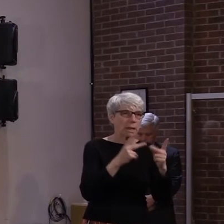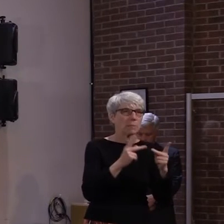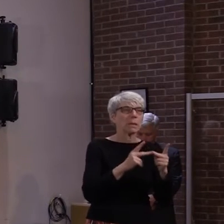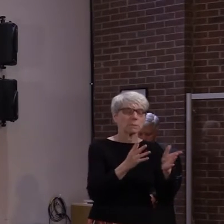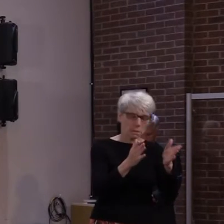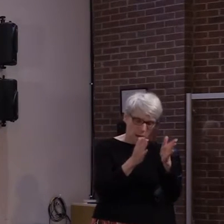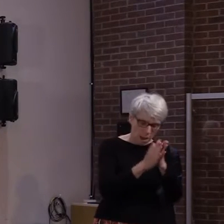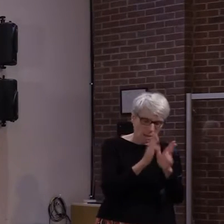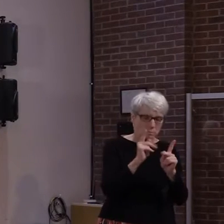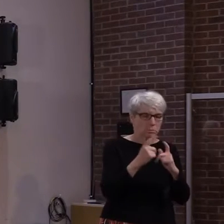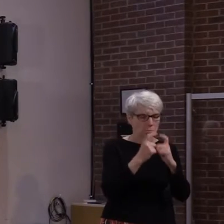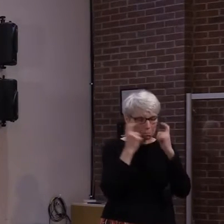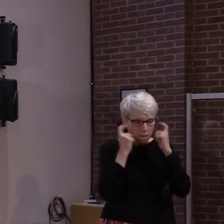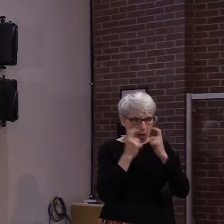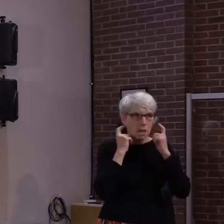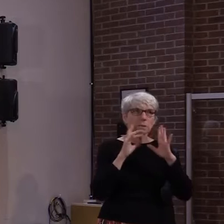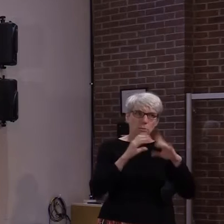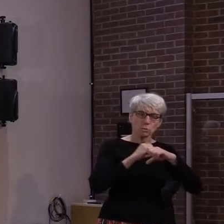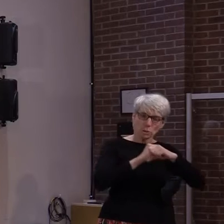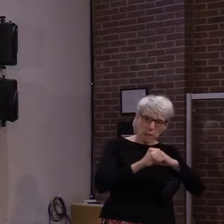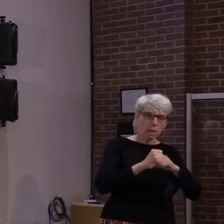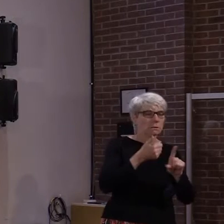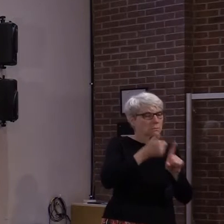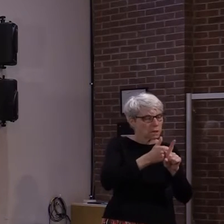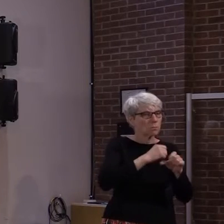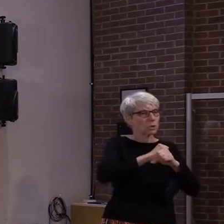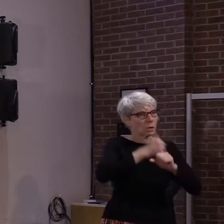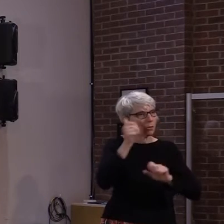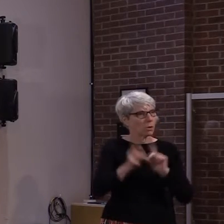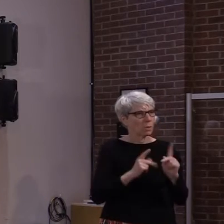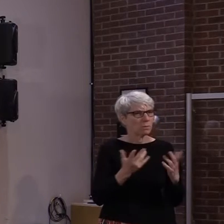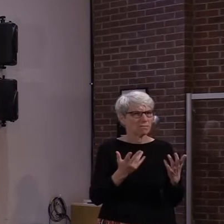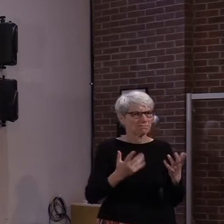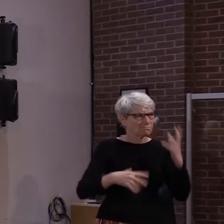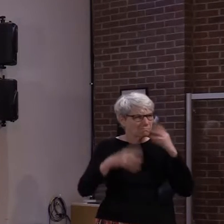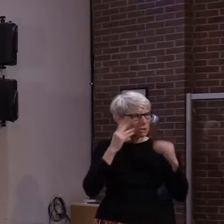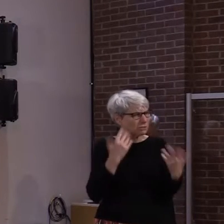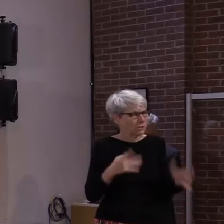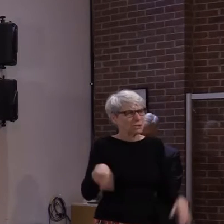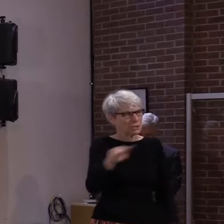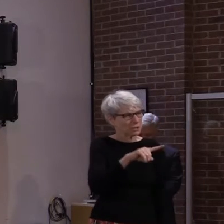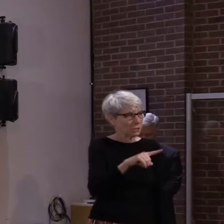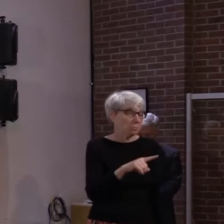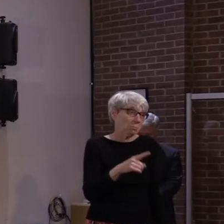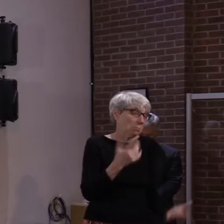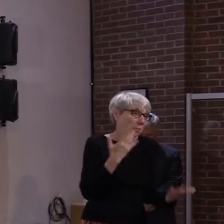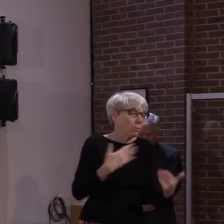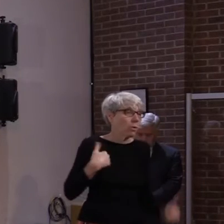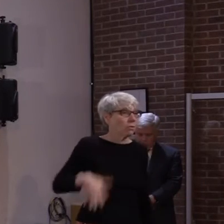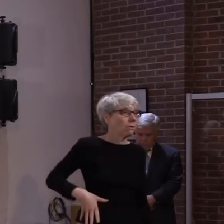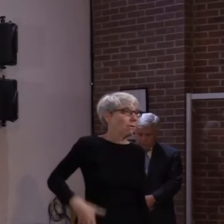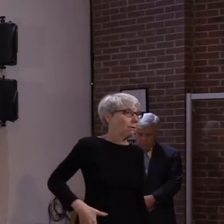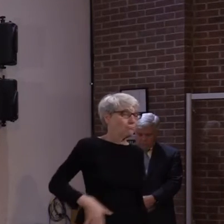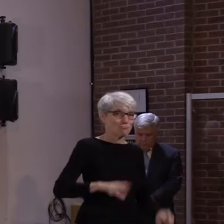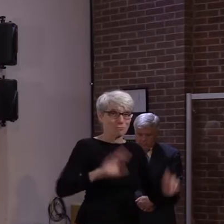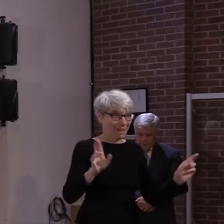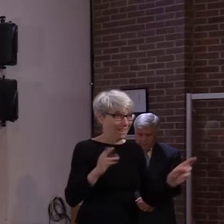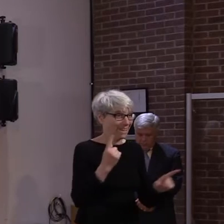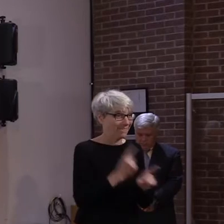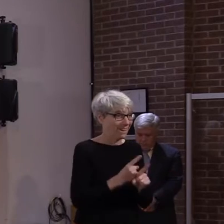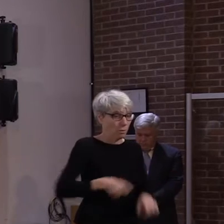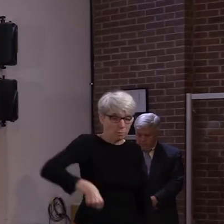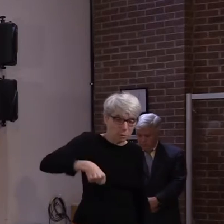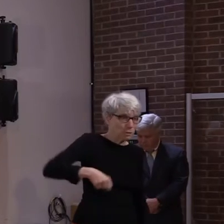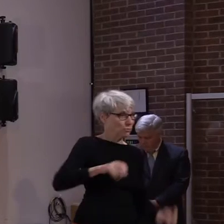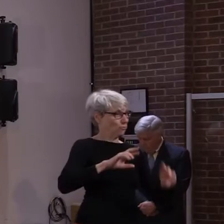certainly have experience with masks by now. Many of you probably still carry one around with you in case you or your child